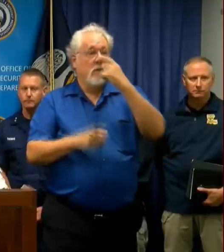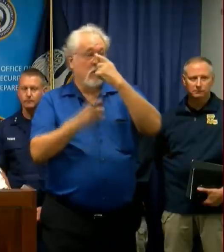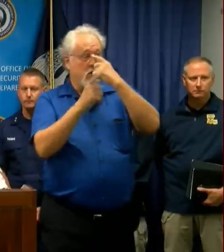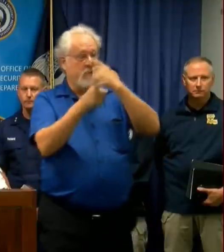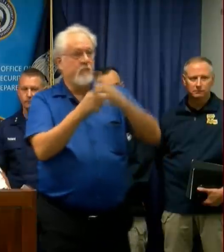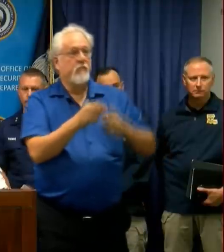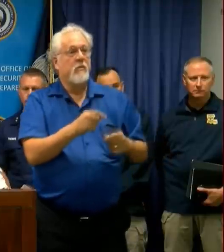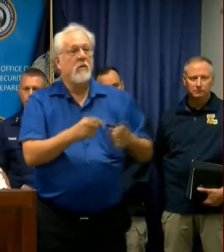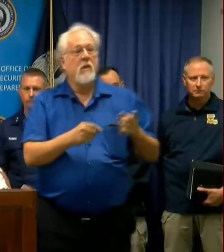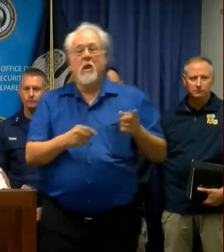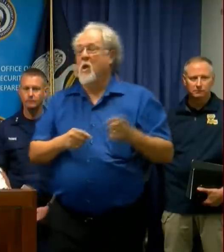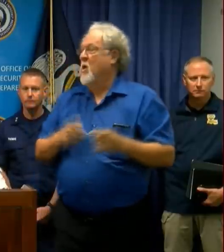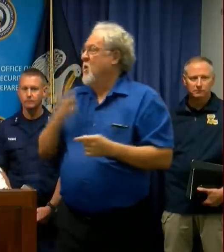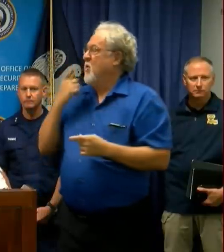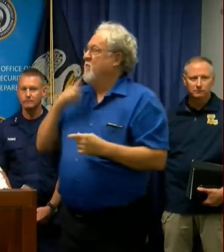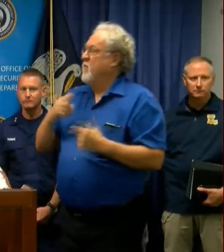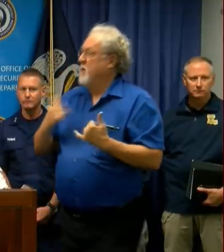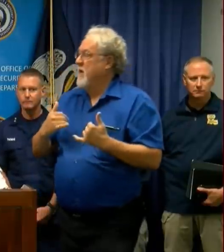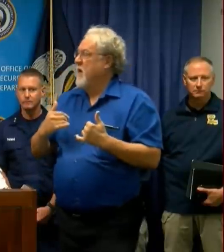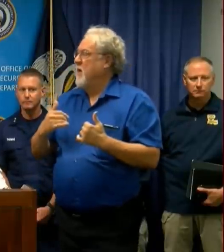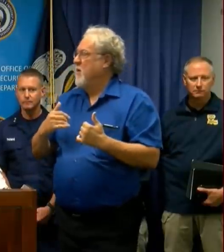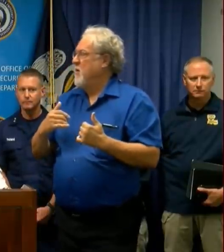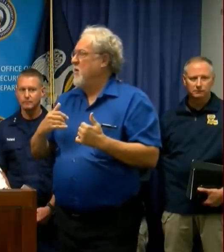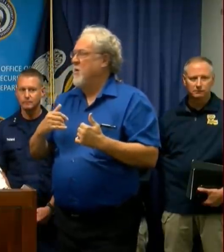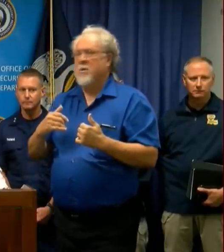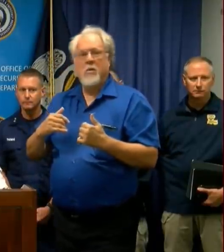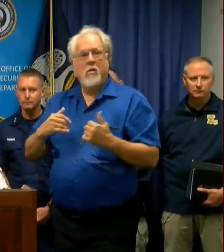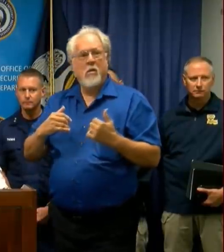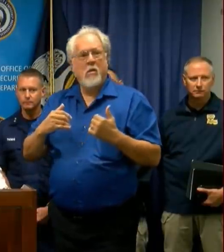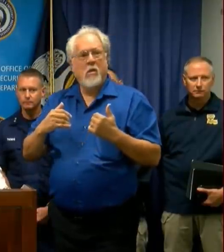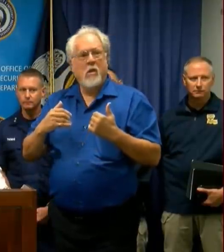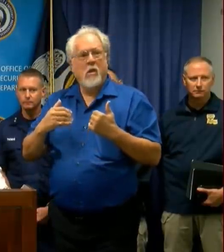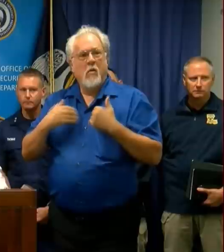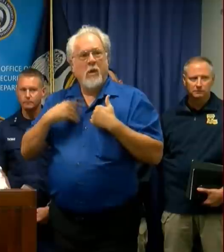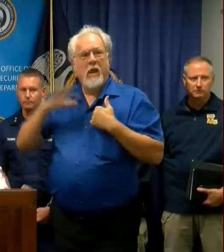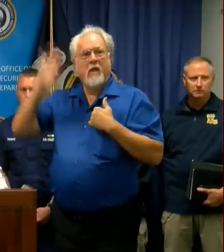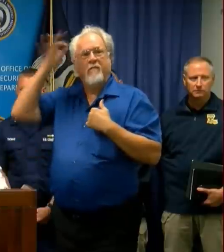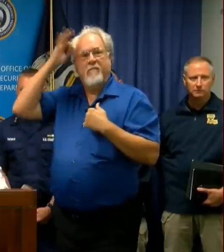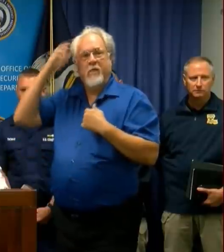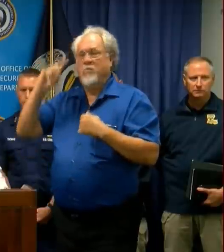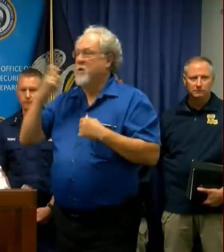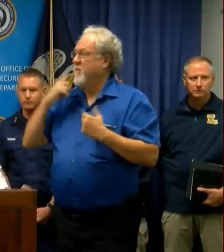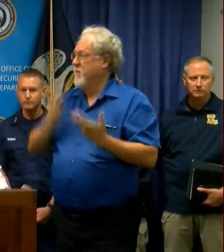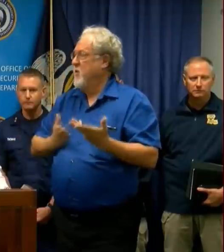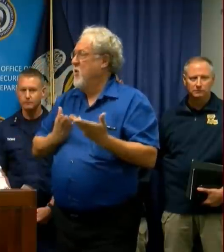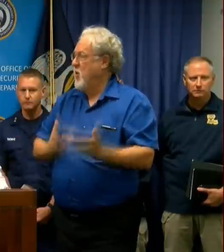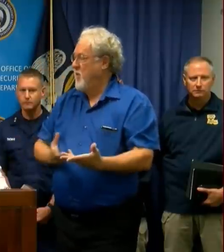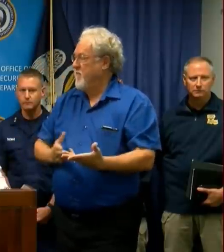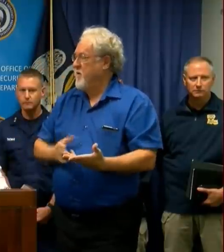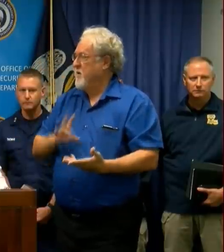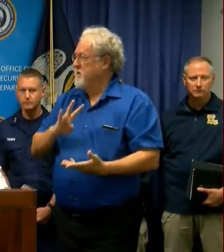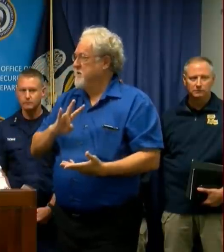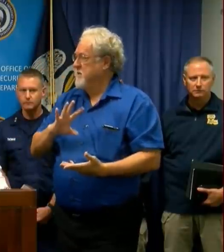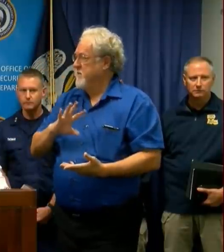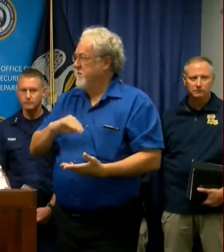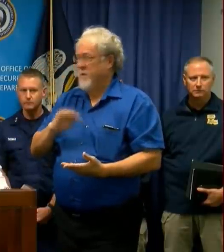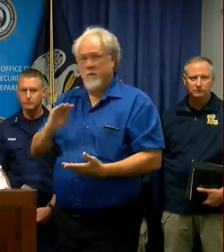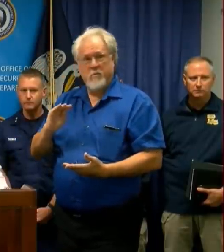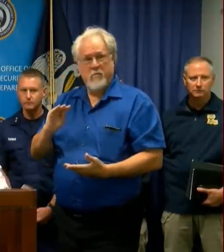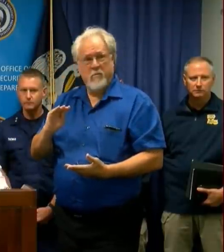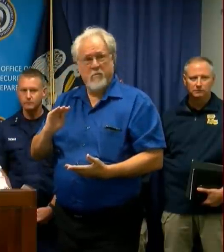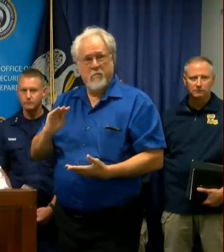question. Yes, sir. All right. As far as, I mean, now we have the federal government offering its 75% of